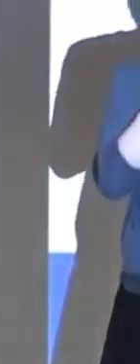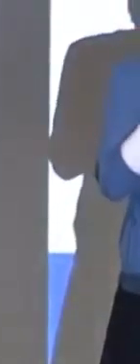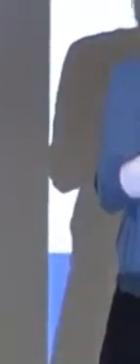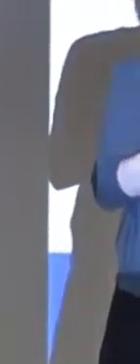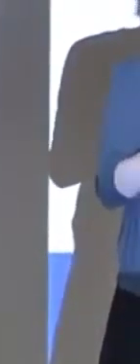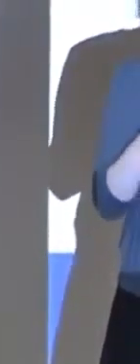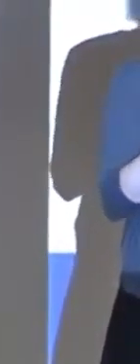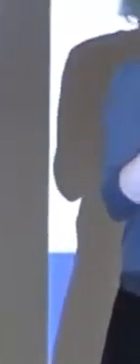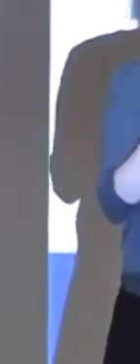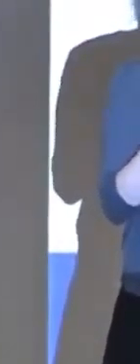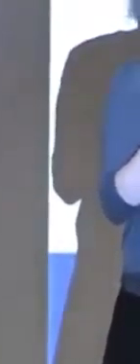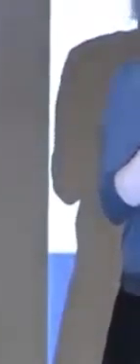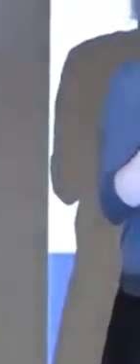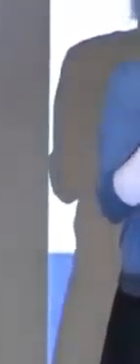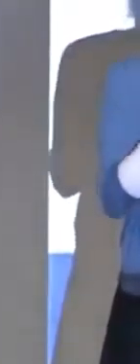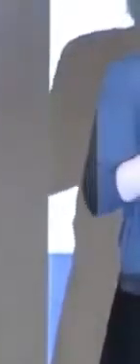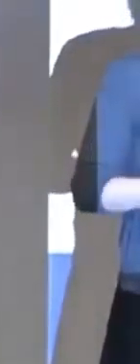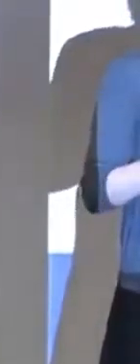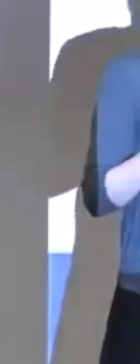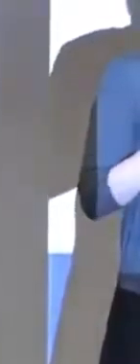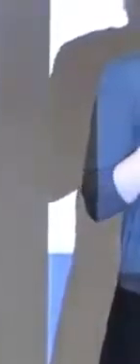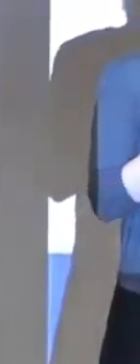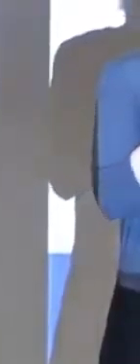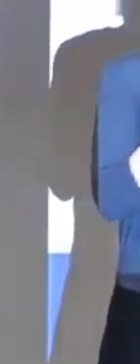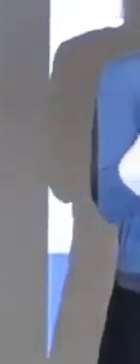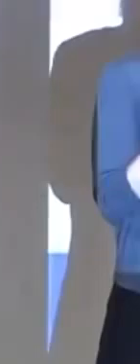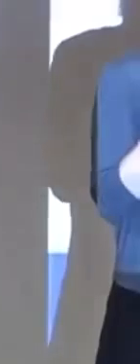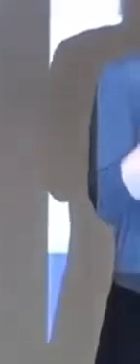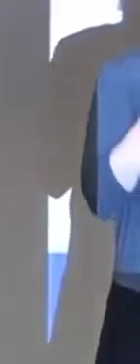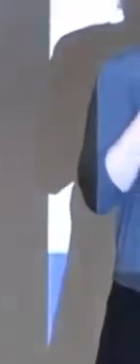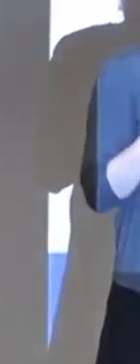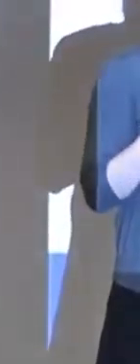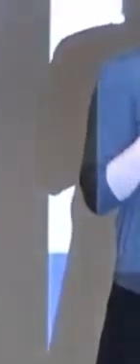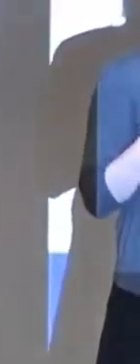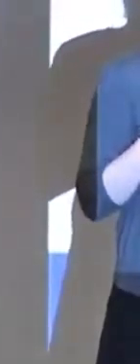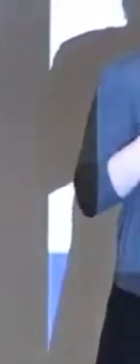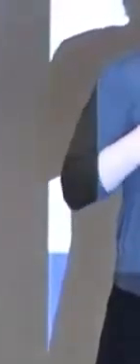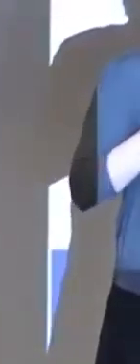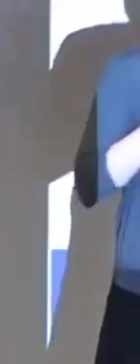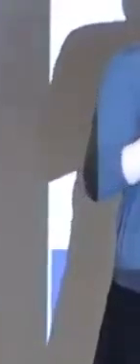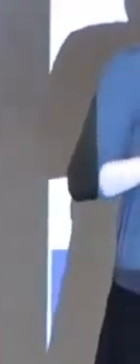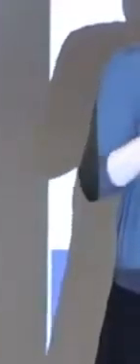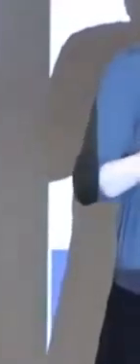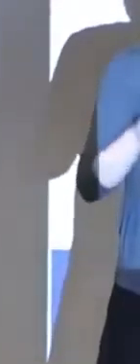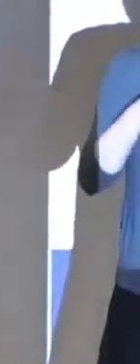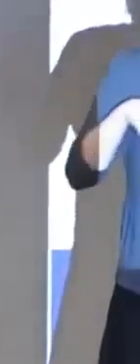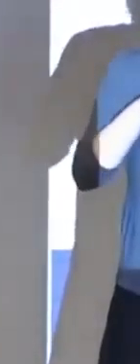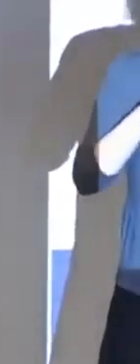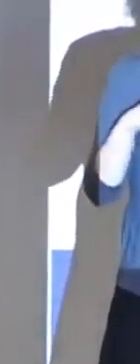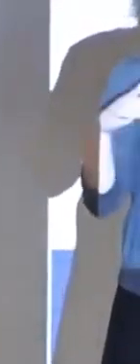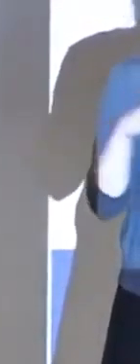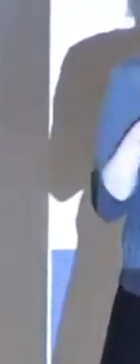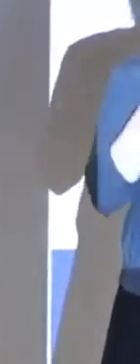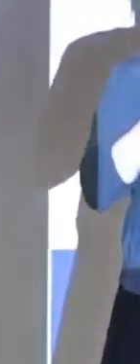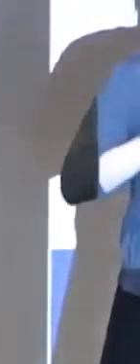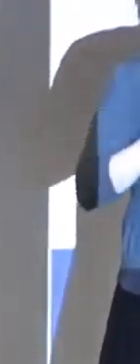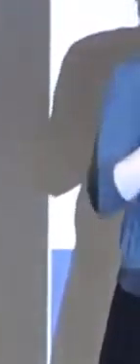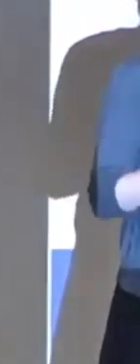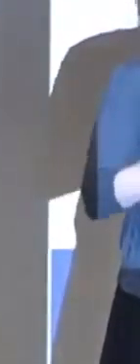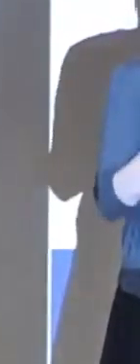community. Instead of feeling like you're stuck and stagnant, please move and enjoy the process.